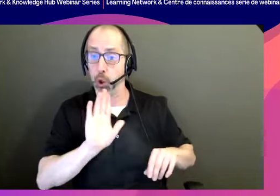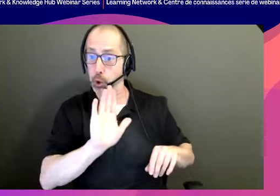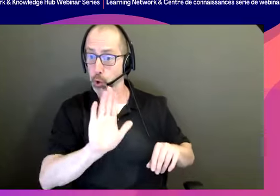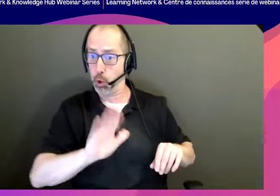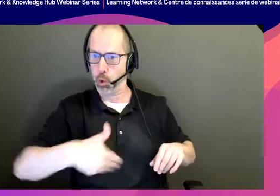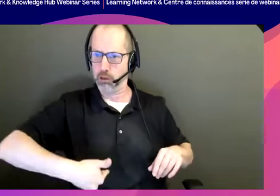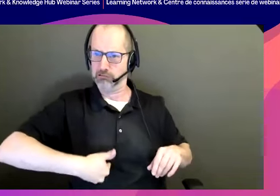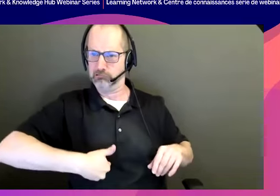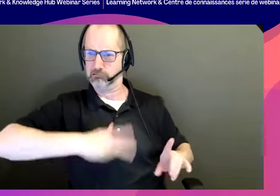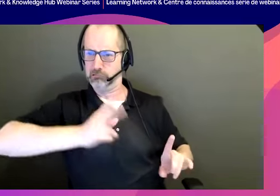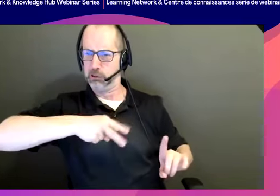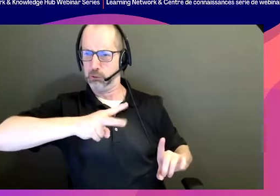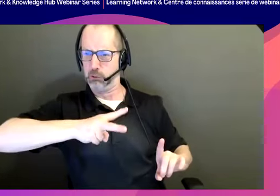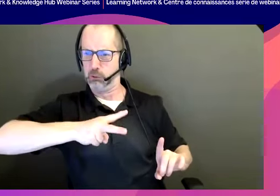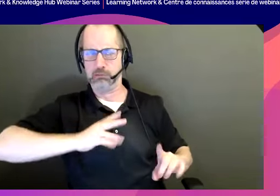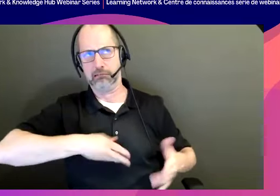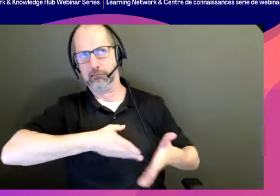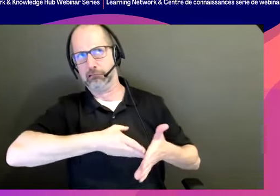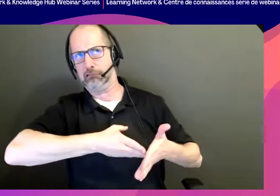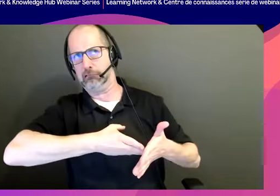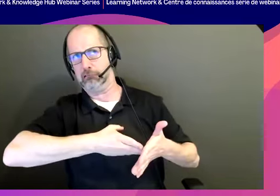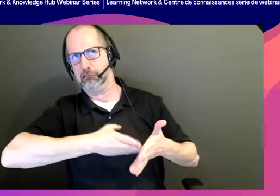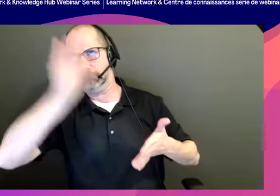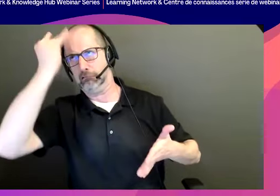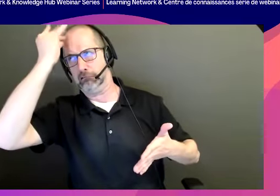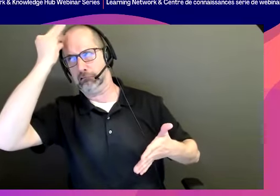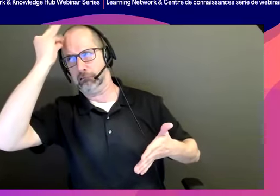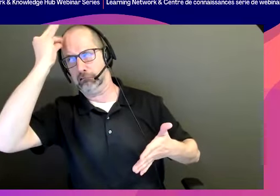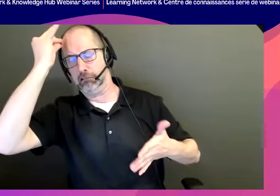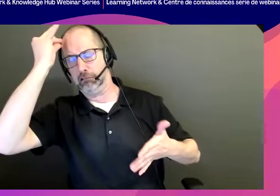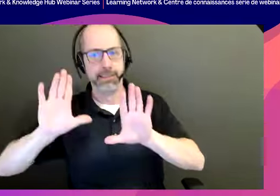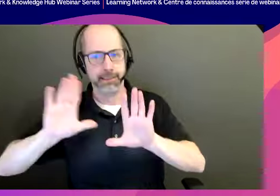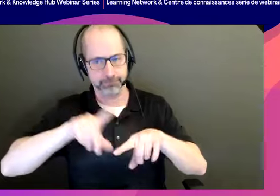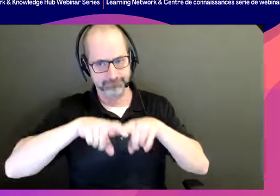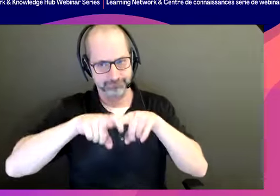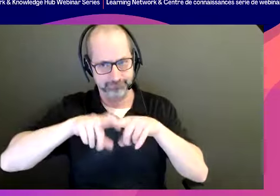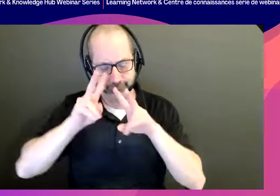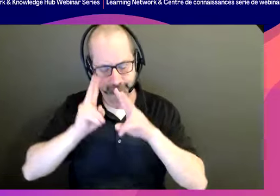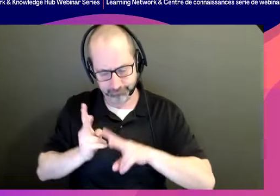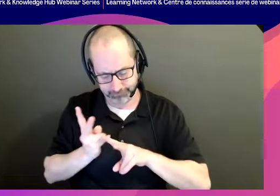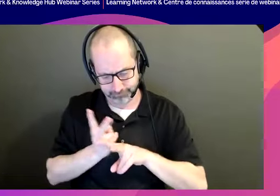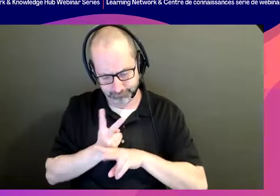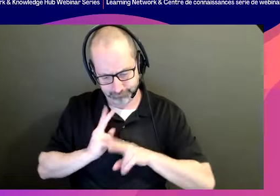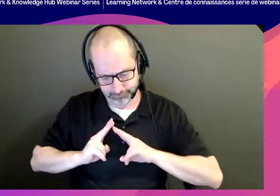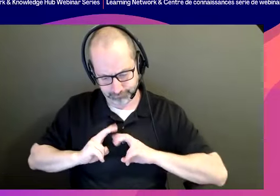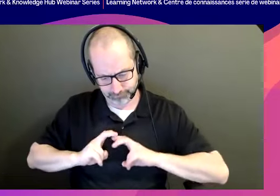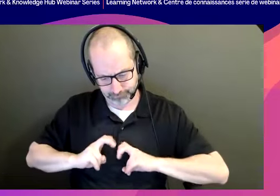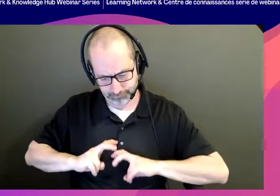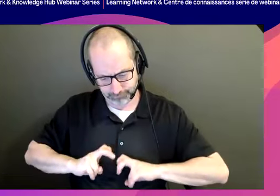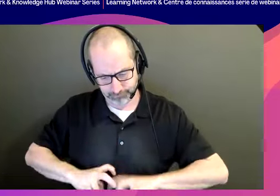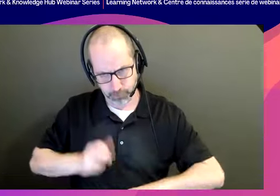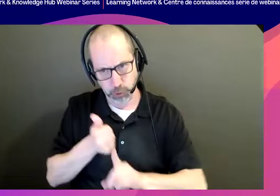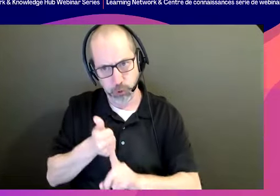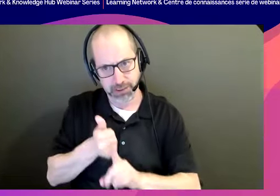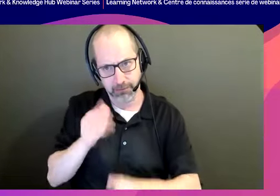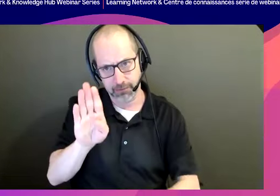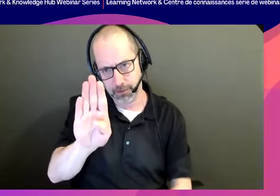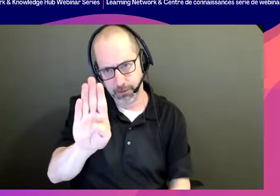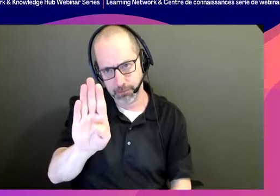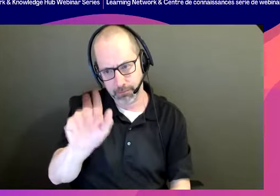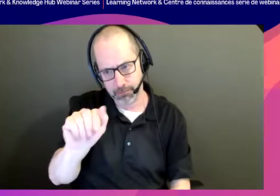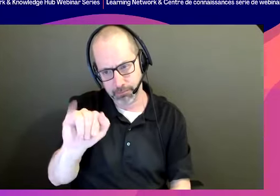biases when you assess the home that you walk into. your own biases about what a proper home should